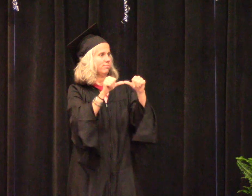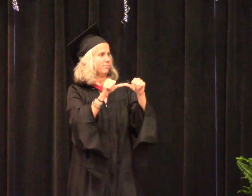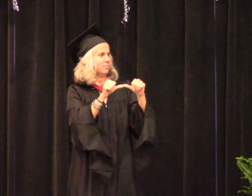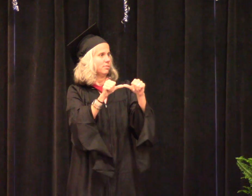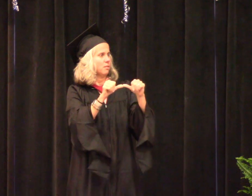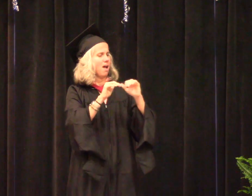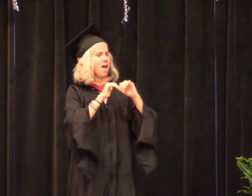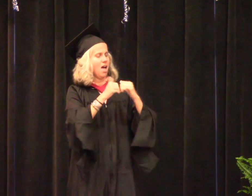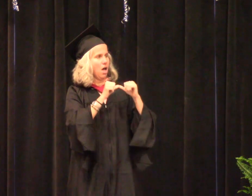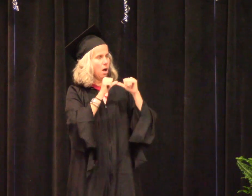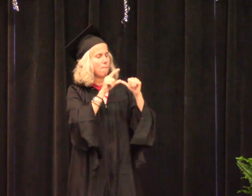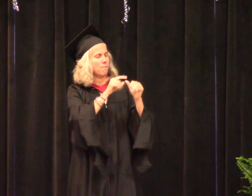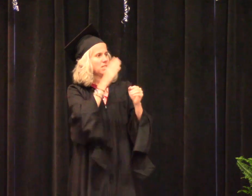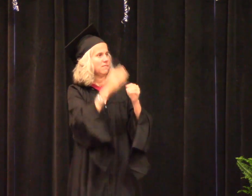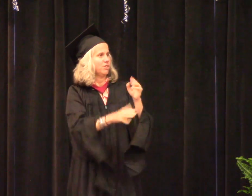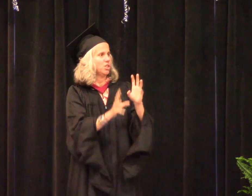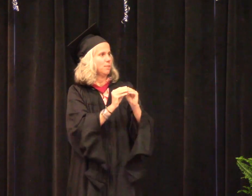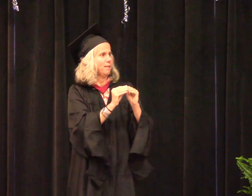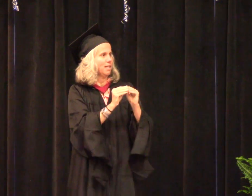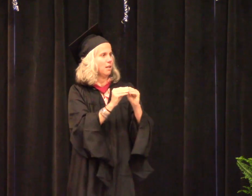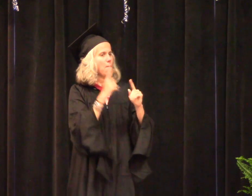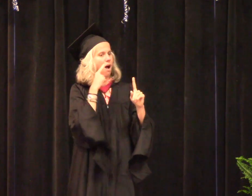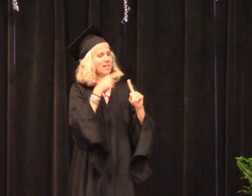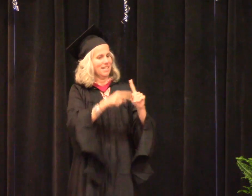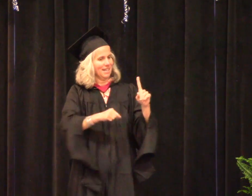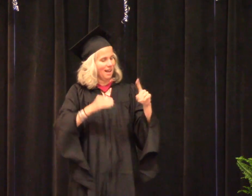Philippines, the deaf community in the Philippines, they're much more resilient.